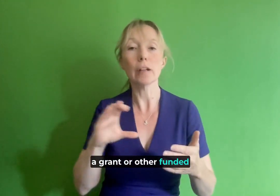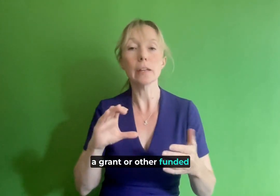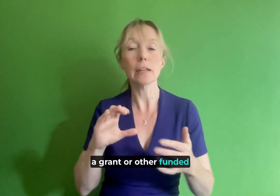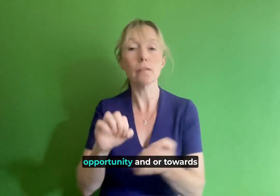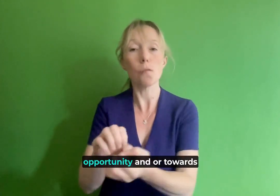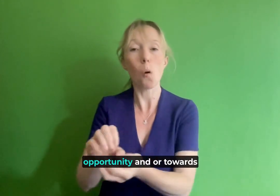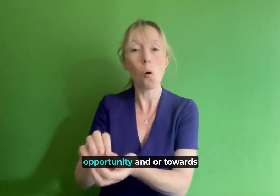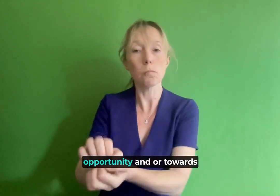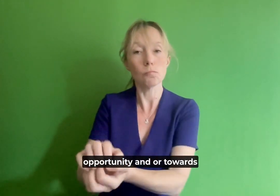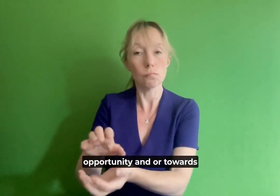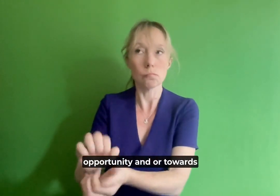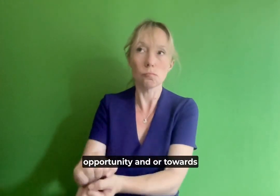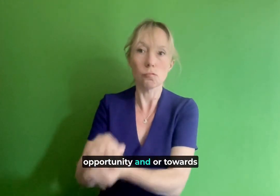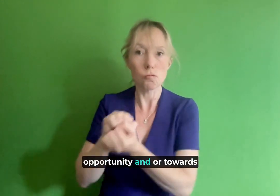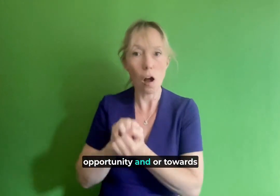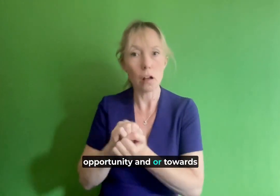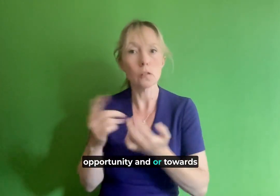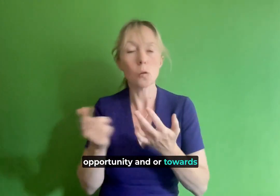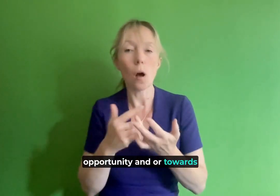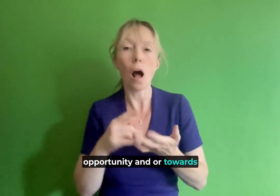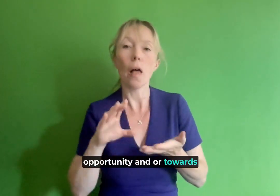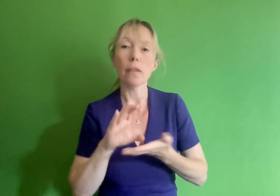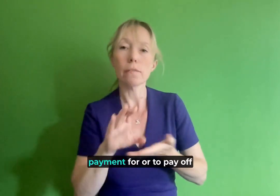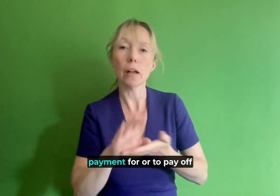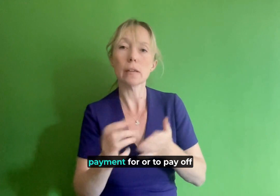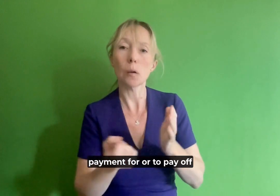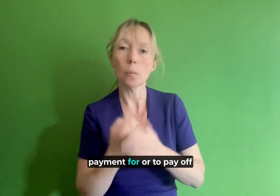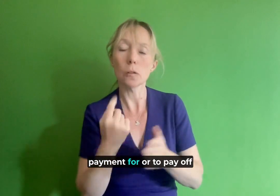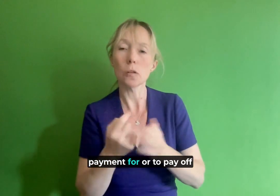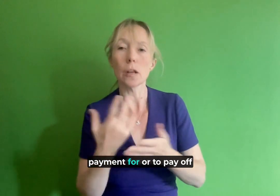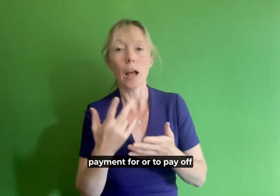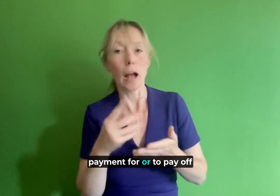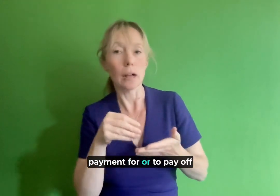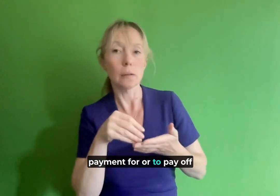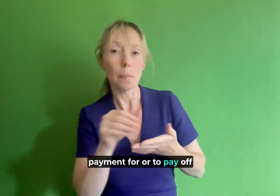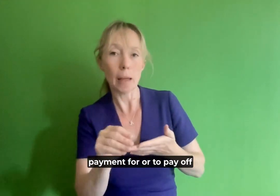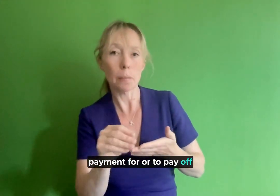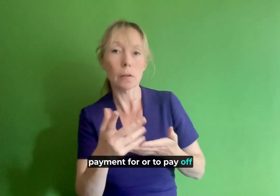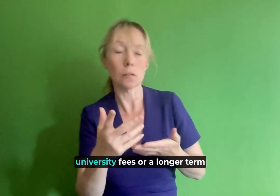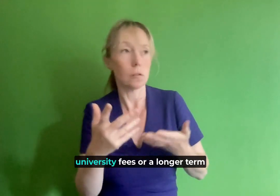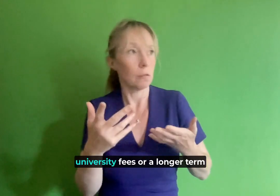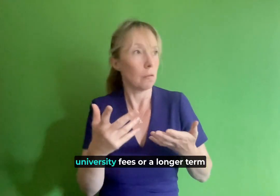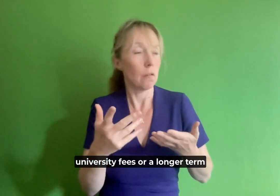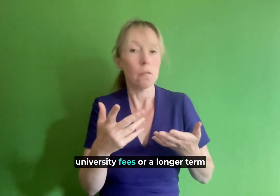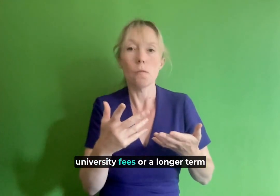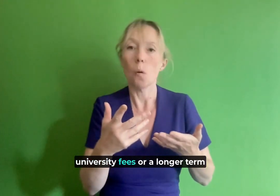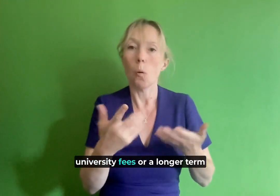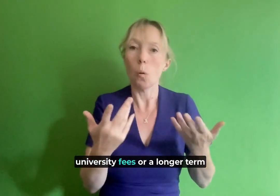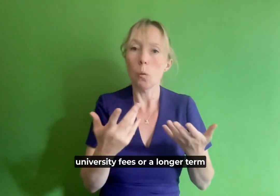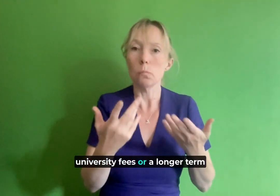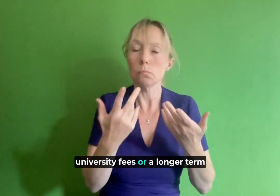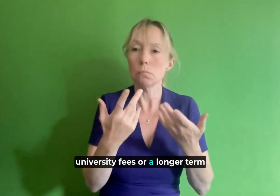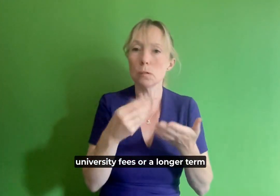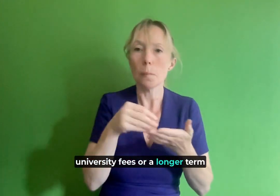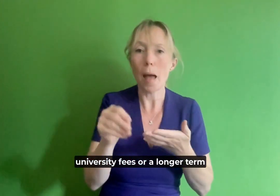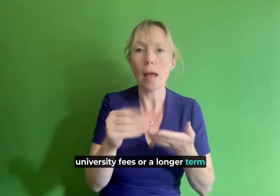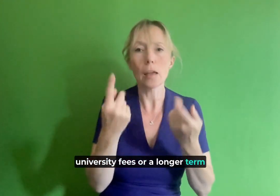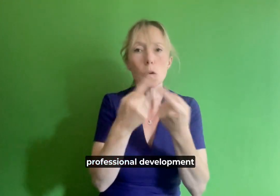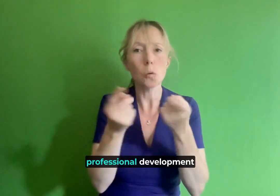funded opportunity and/or towards payment for or to pay off university fees or a longer-term